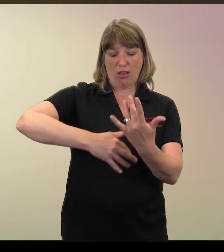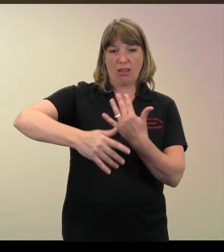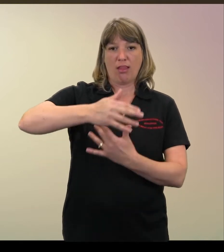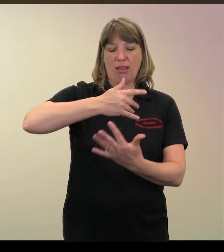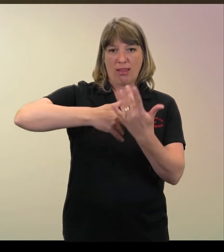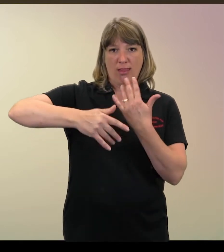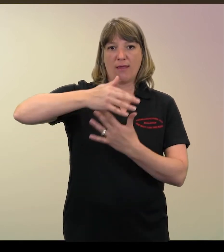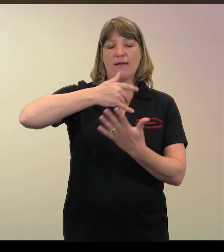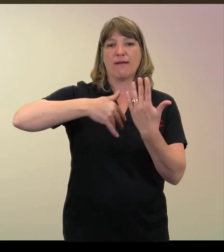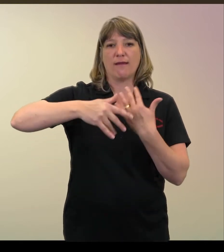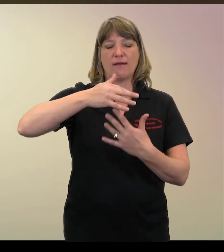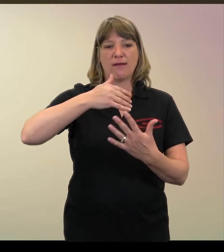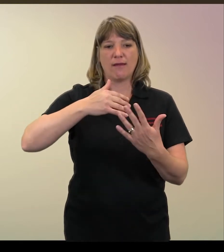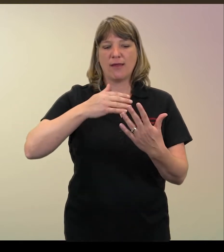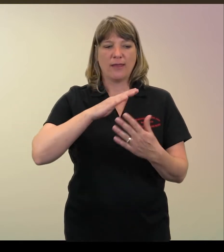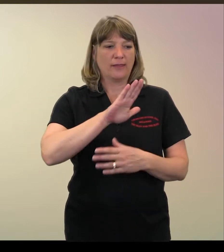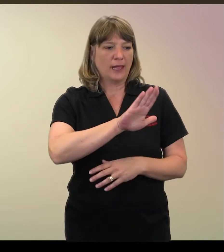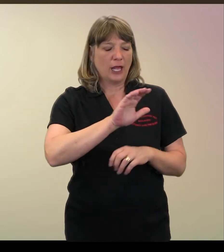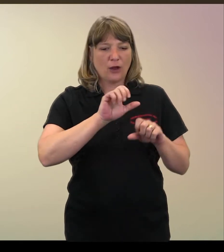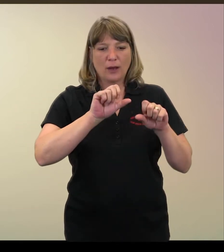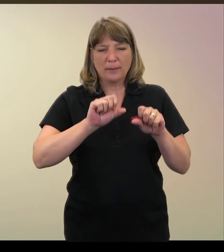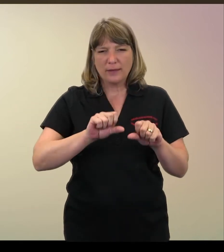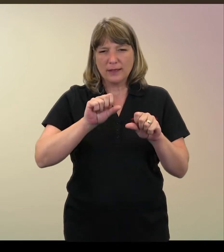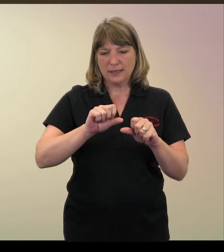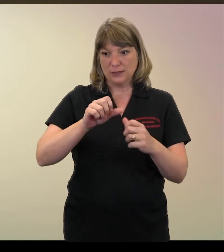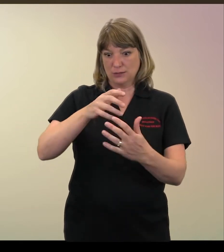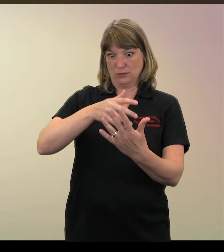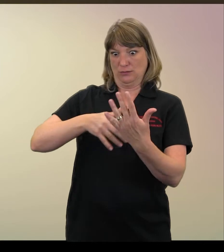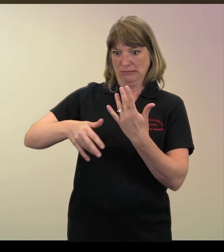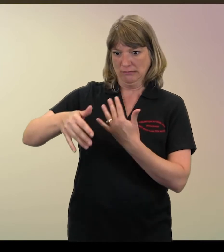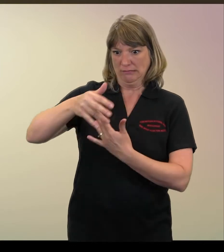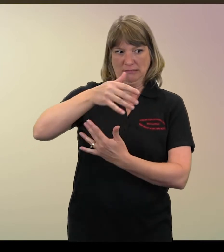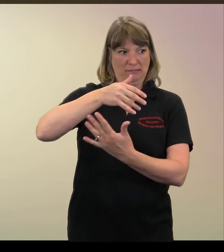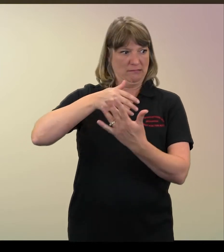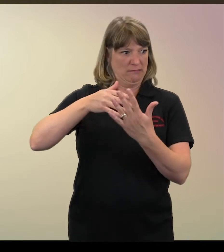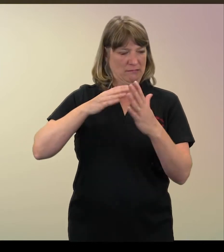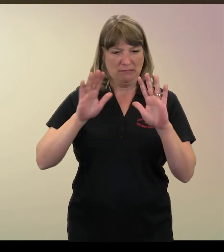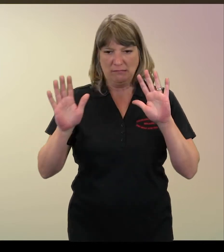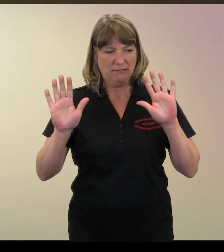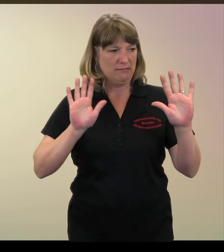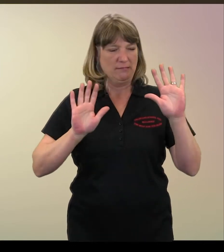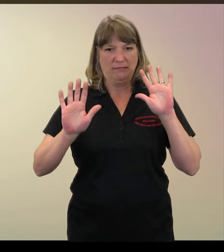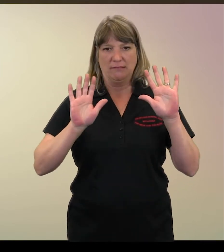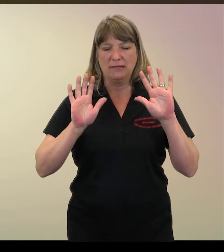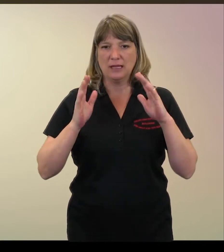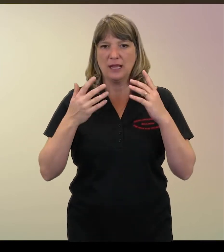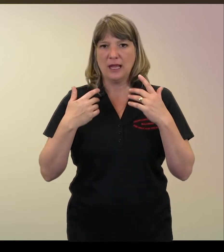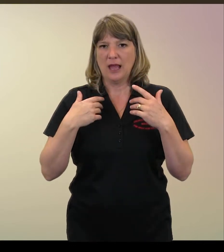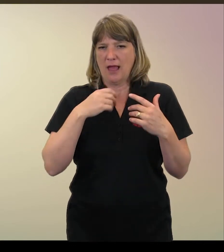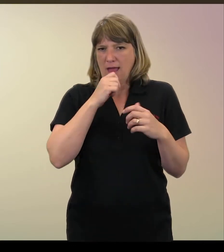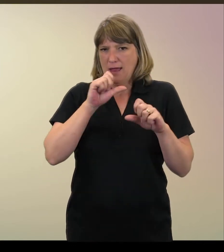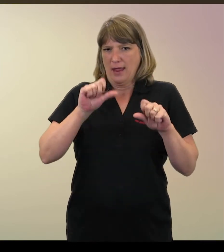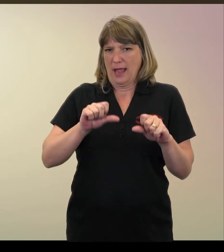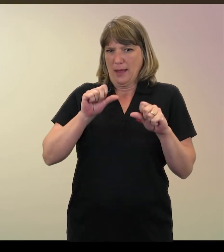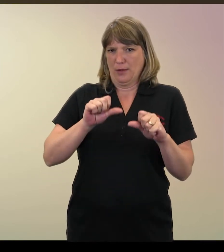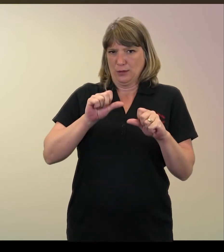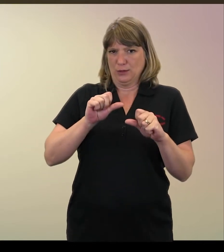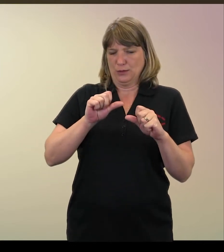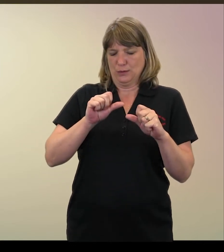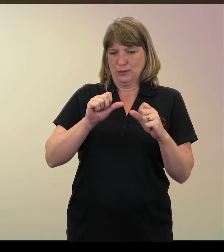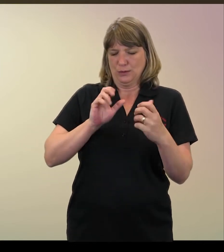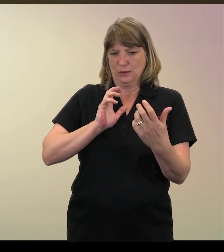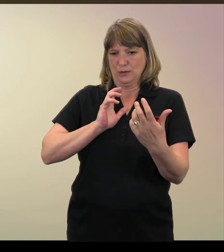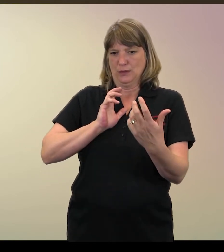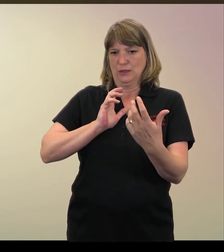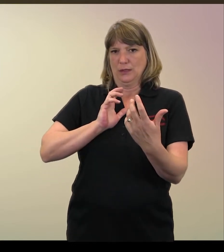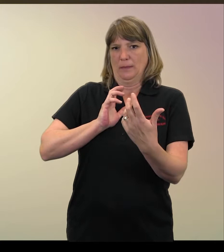context where their abilities to manage the social demands are unable